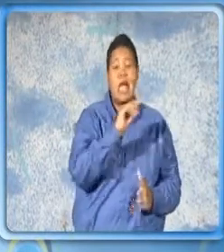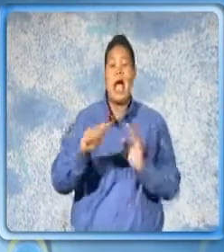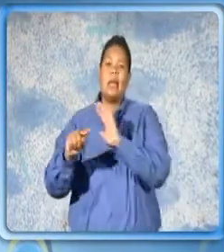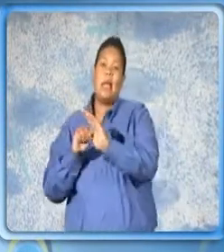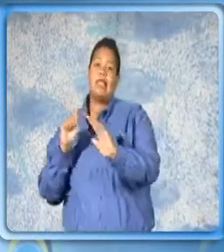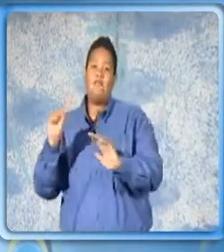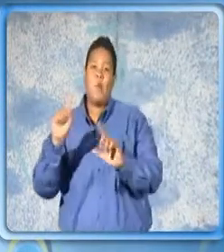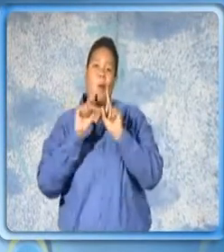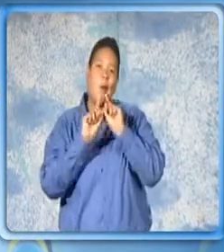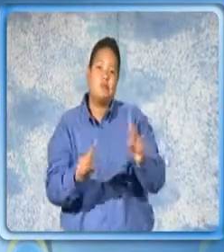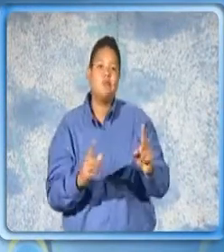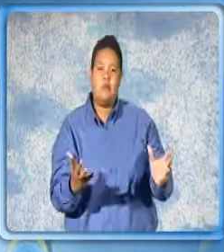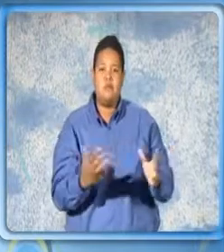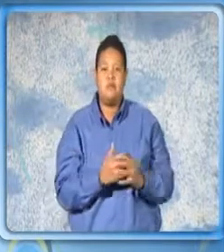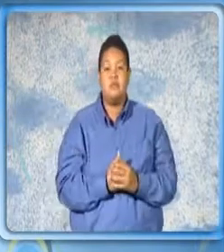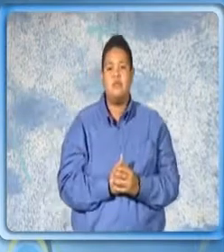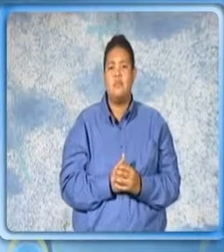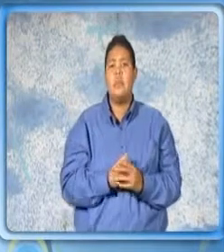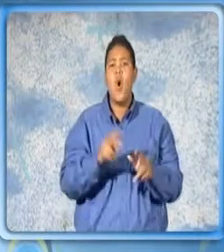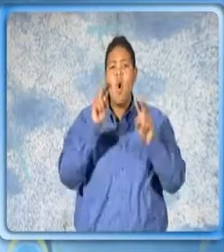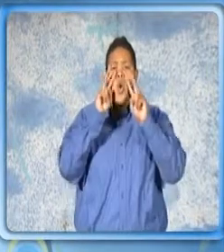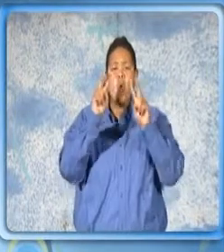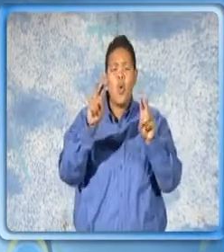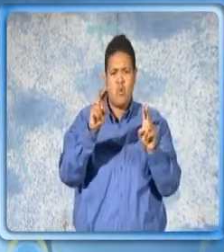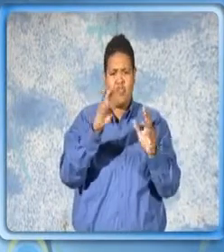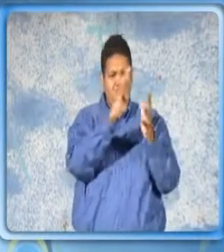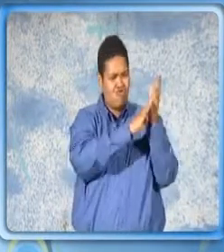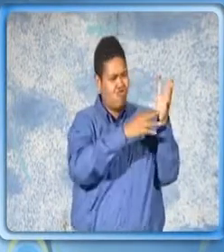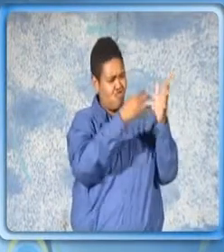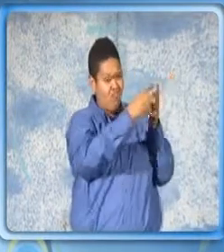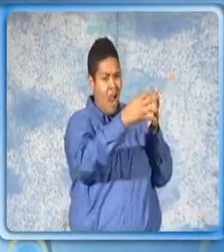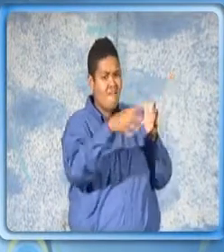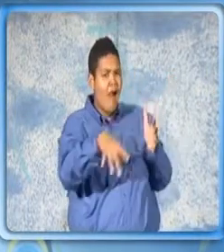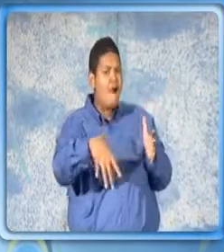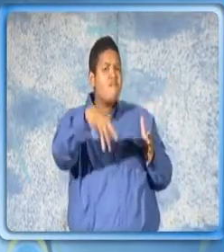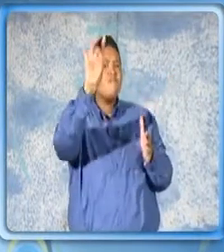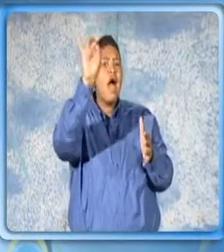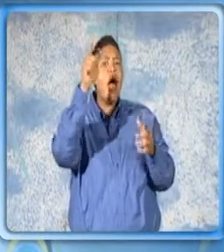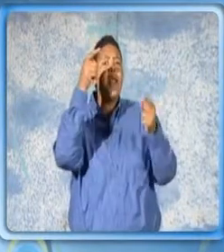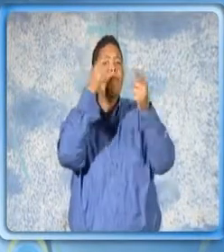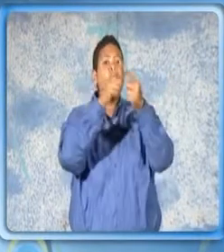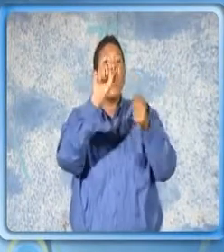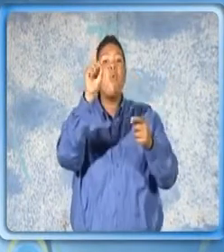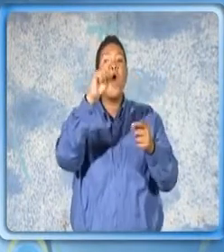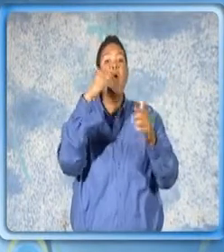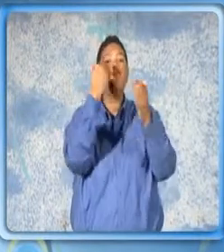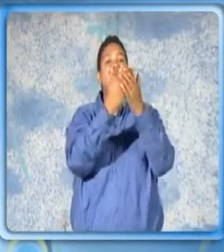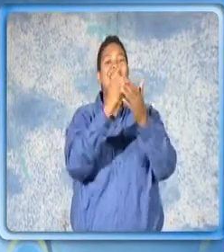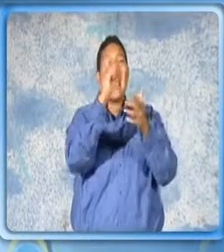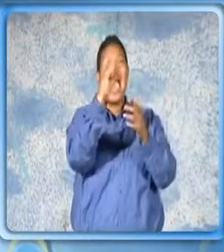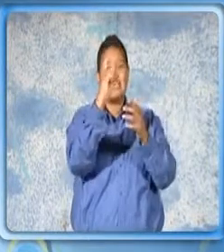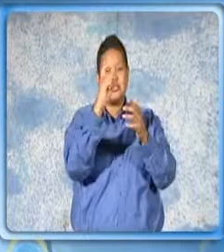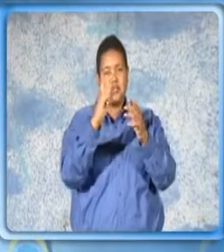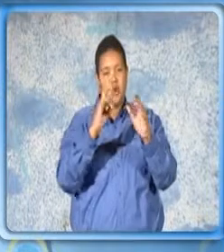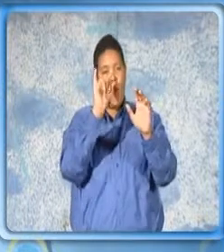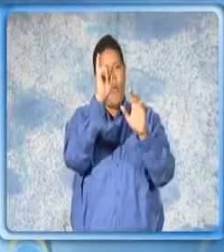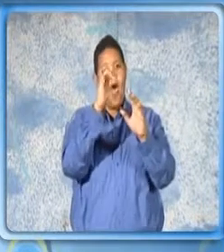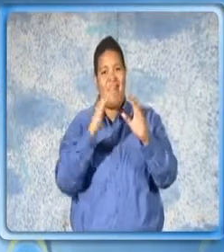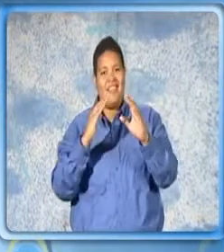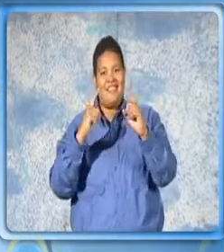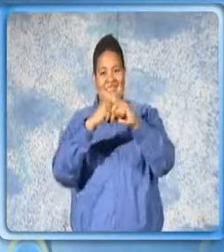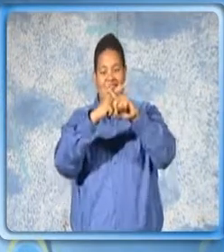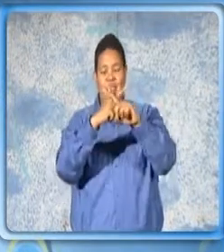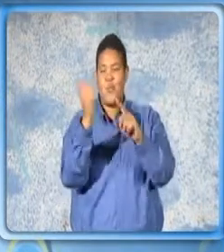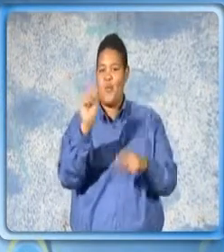1. Now look at the graph and find the point where the curve crosses the x-axis at 6